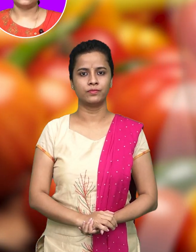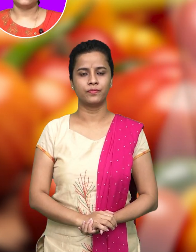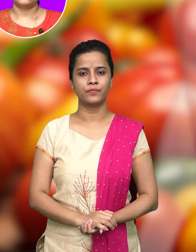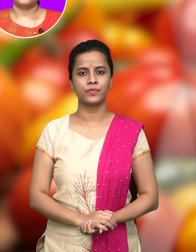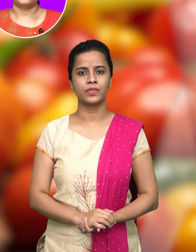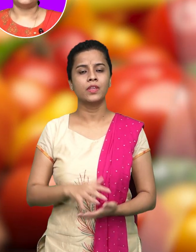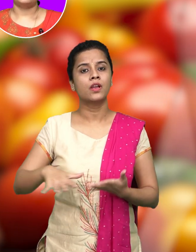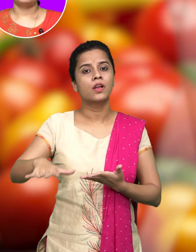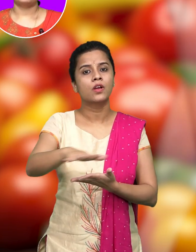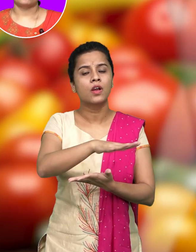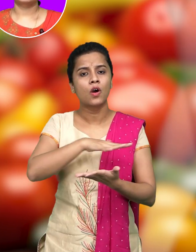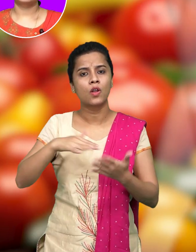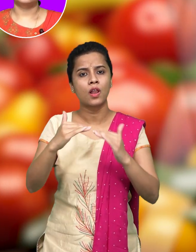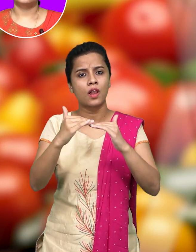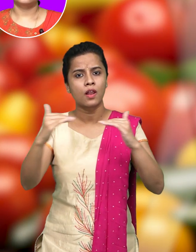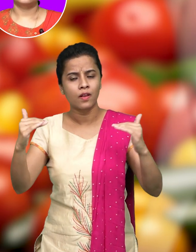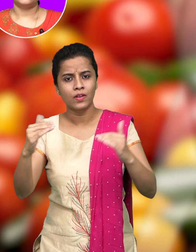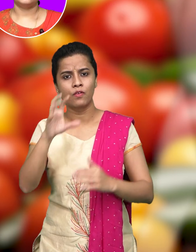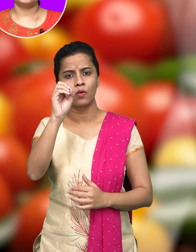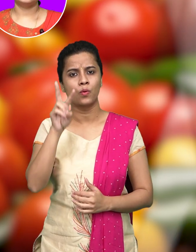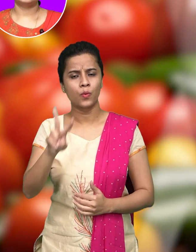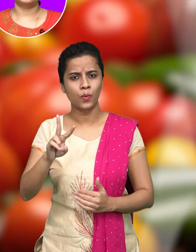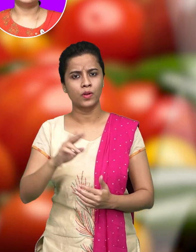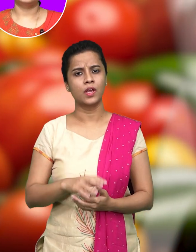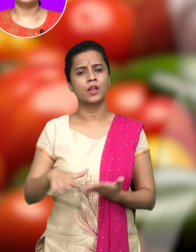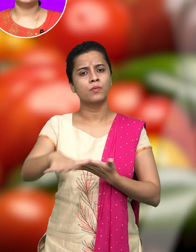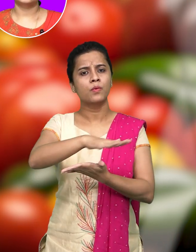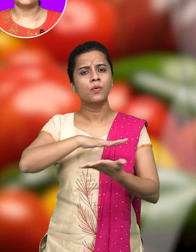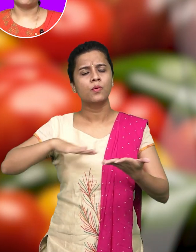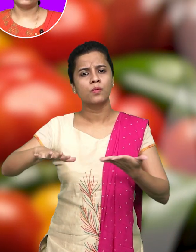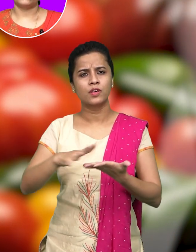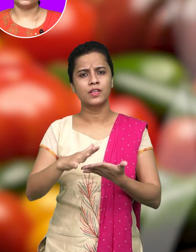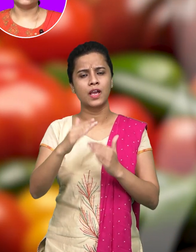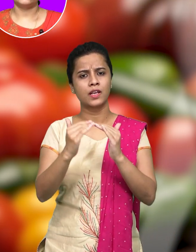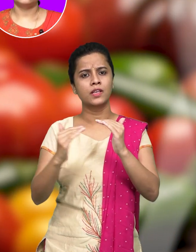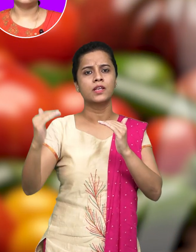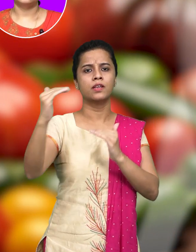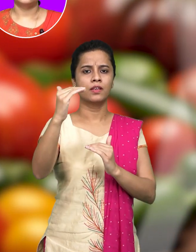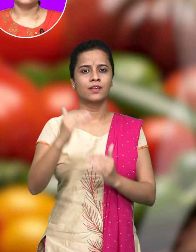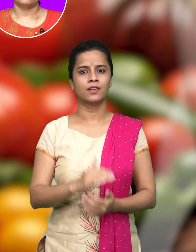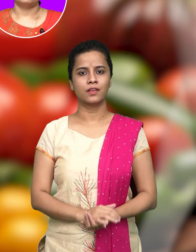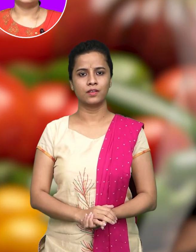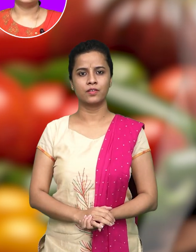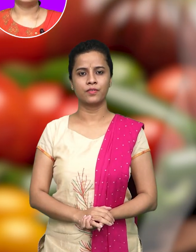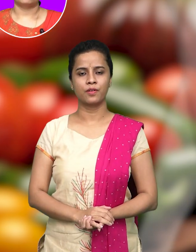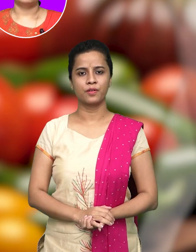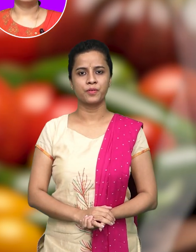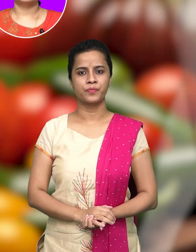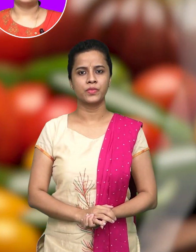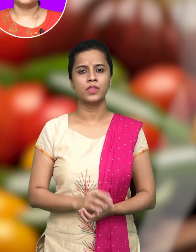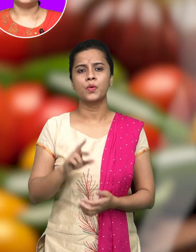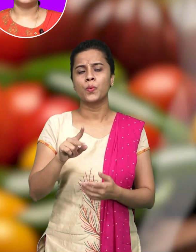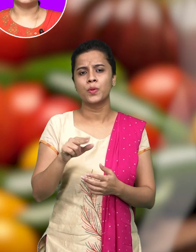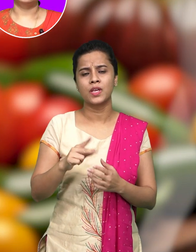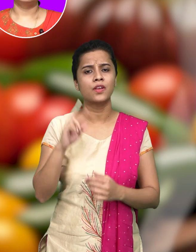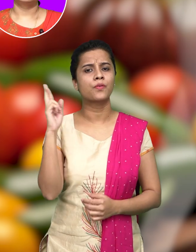Thus, the level of oxygen increased in the Earth's atmosphere, which is also